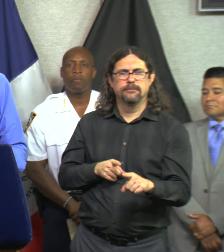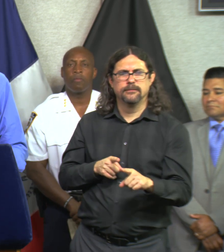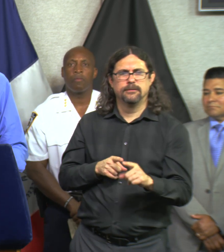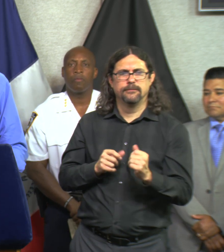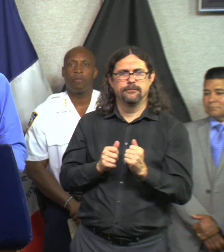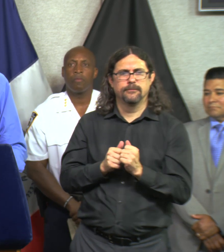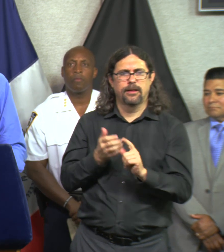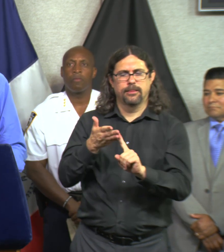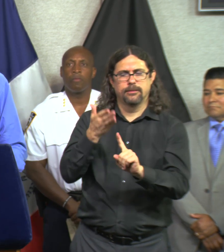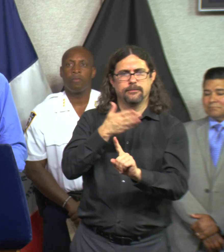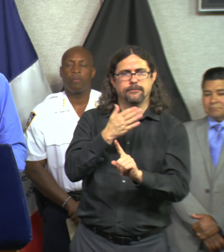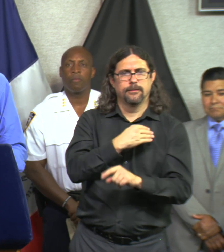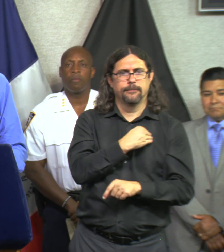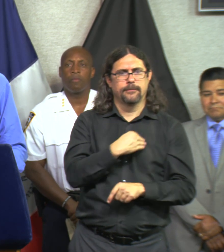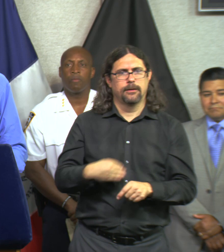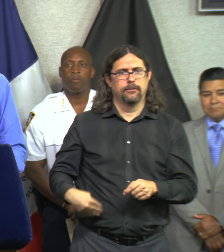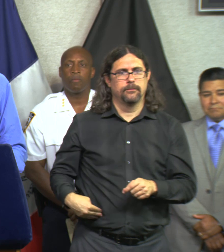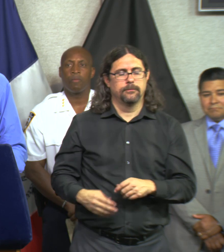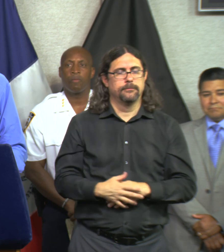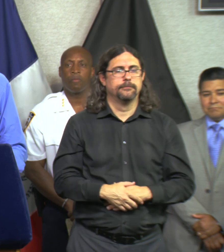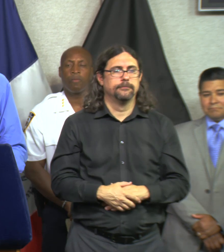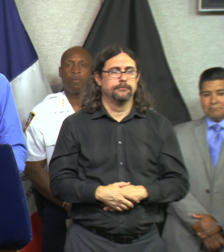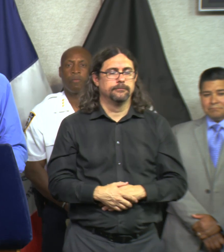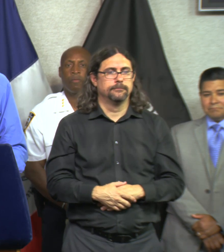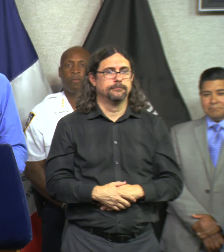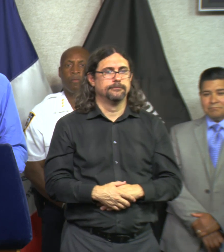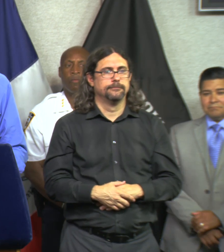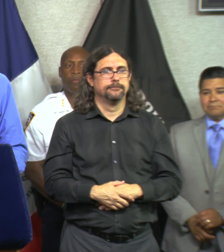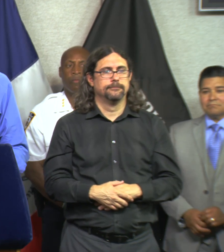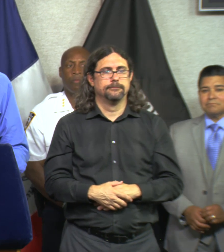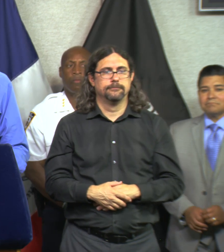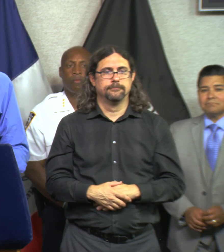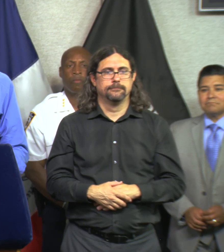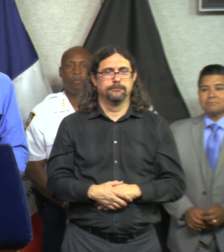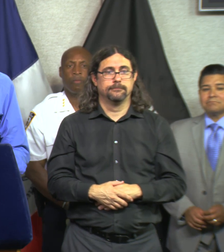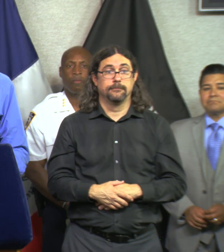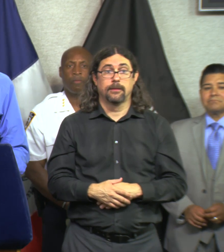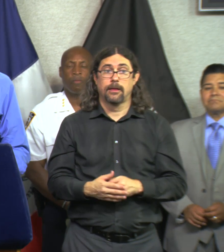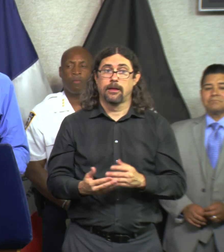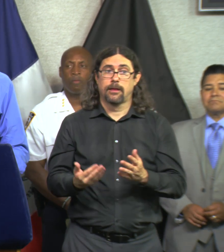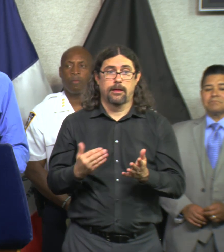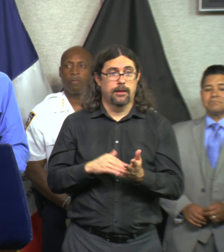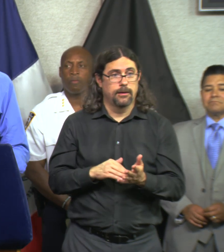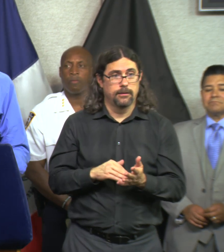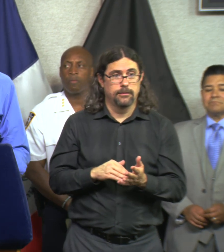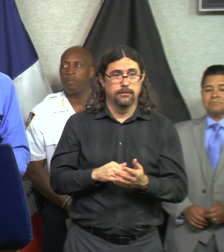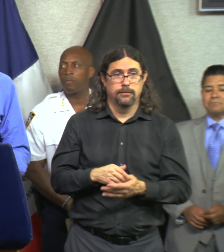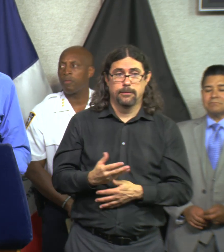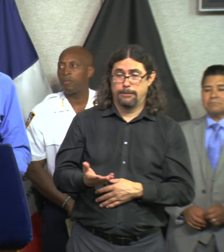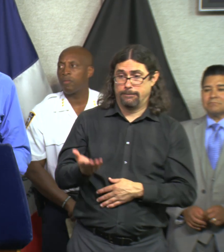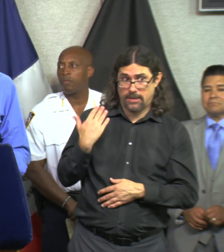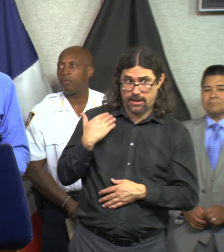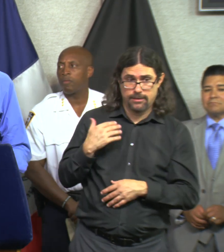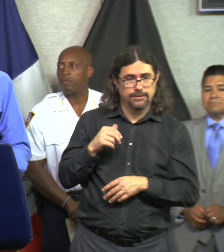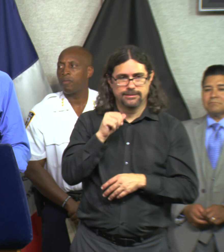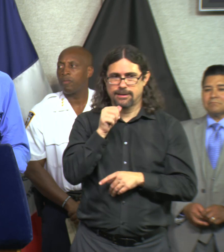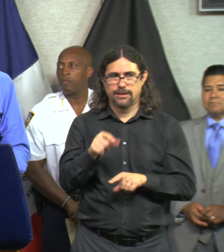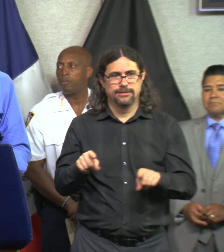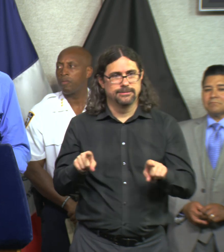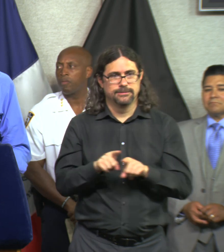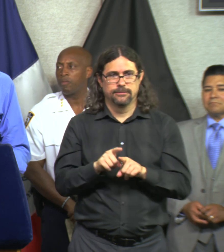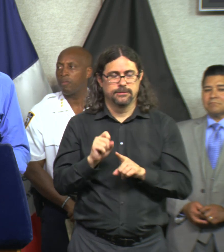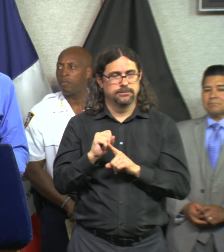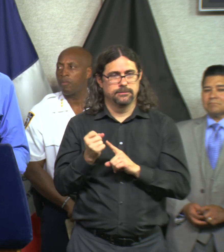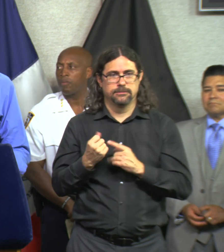officers? Again, what we know from the past is in some of the cases that people have been saying the last few days were decided without